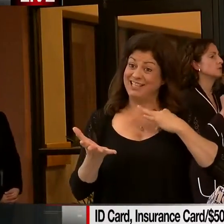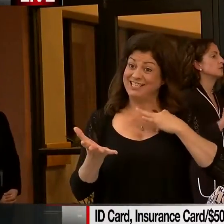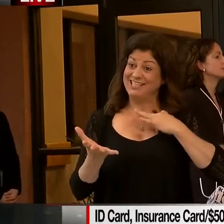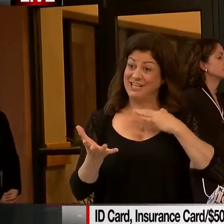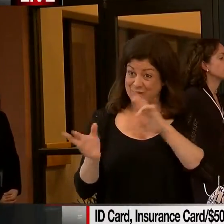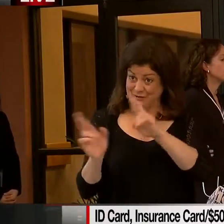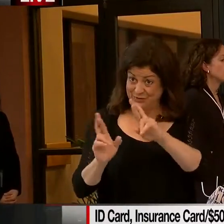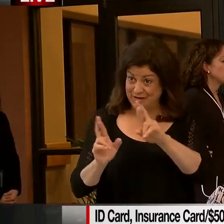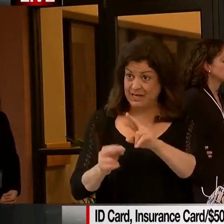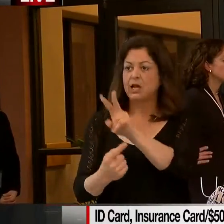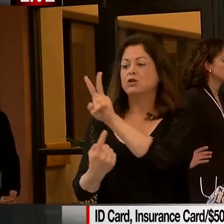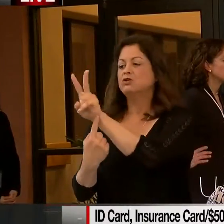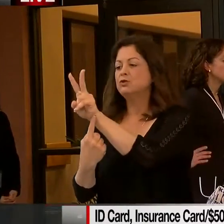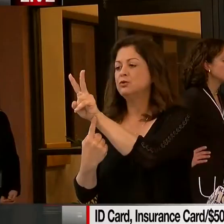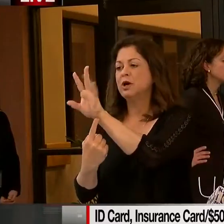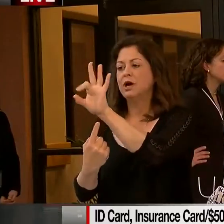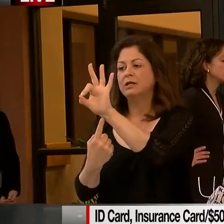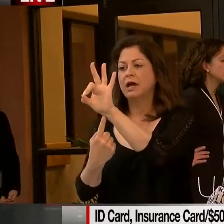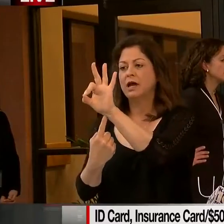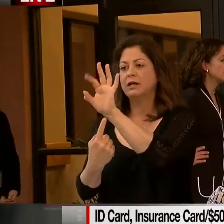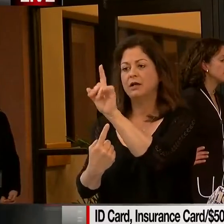to copy, that number is